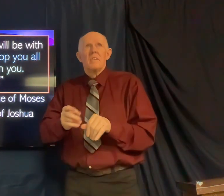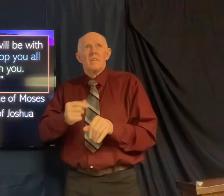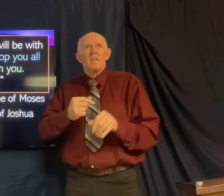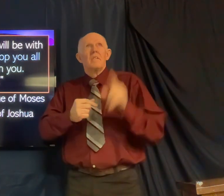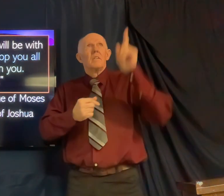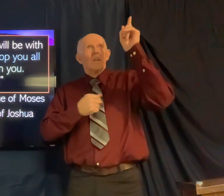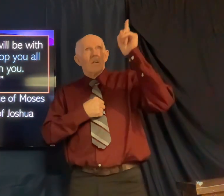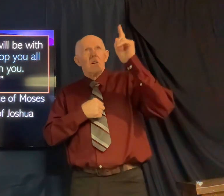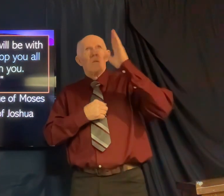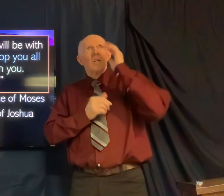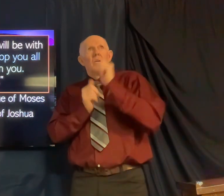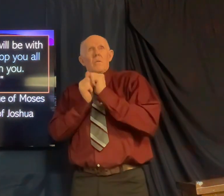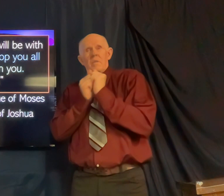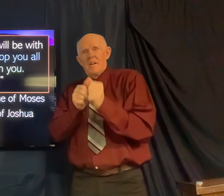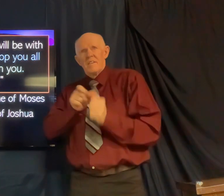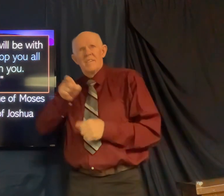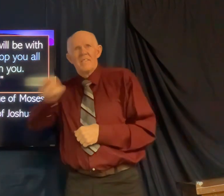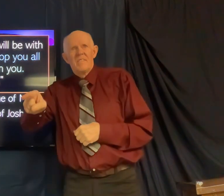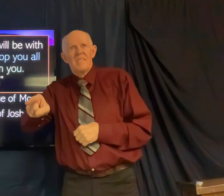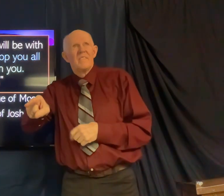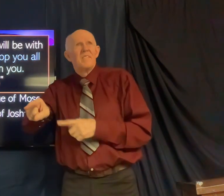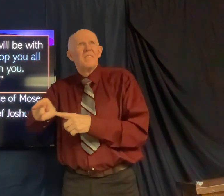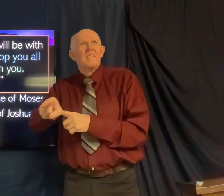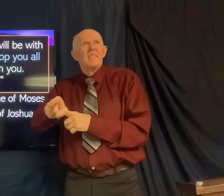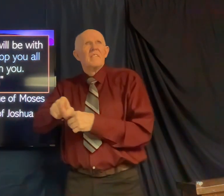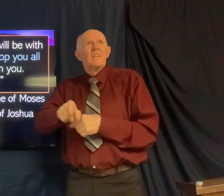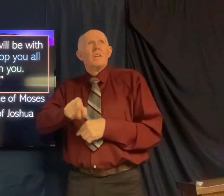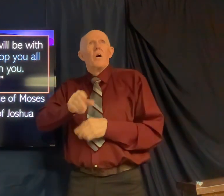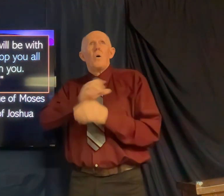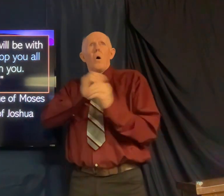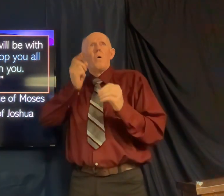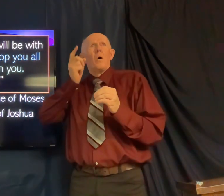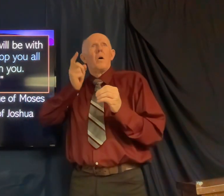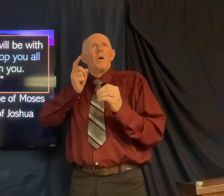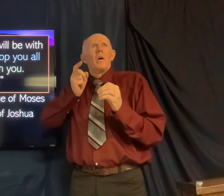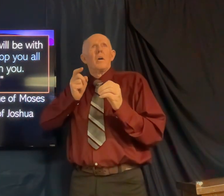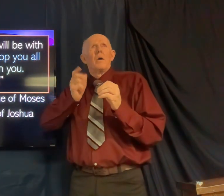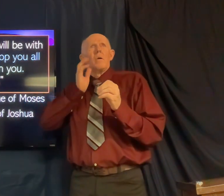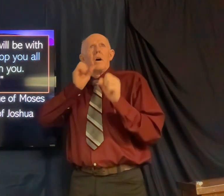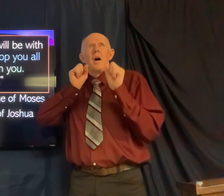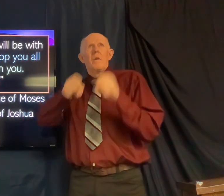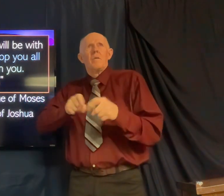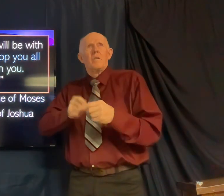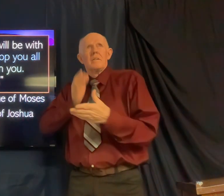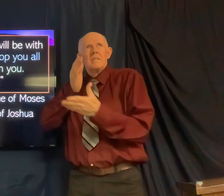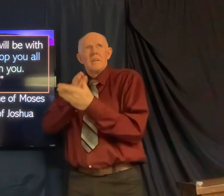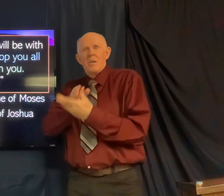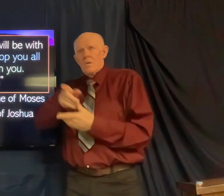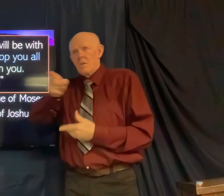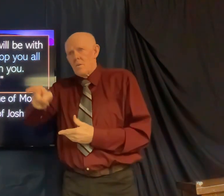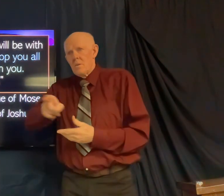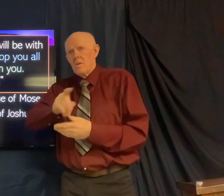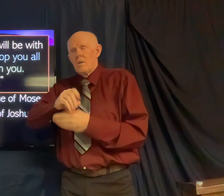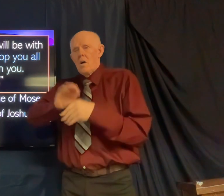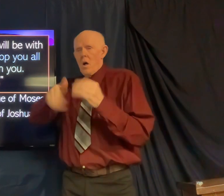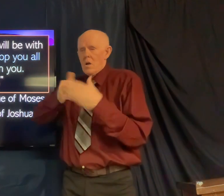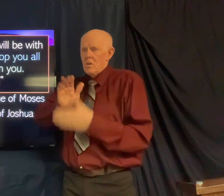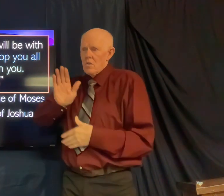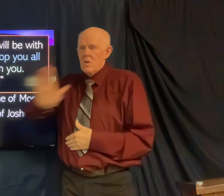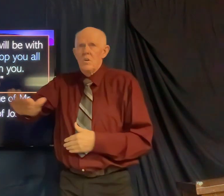I will be with you. And this was God. No one will be able to stop you all